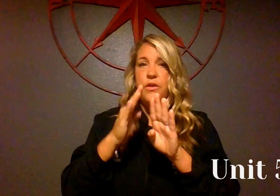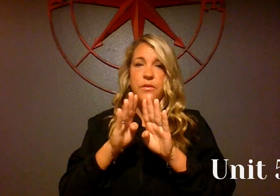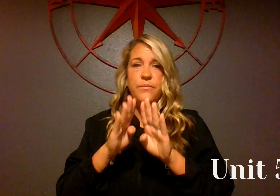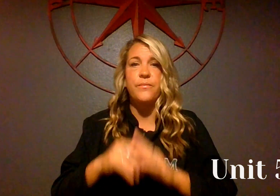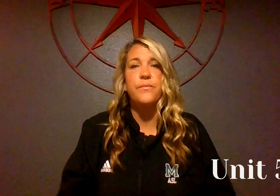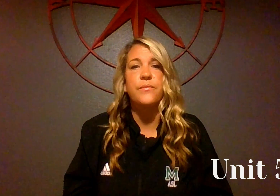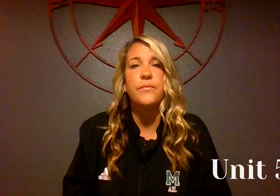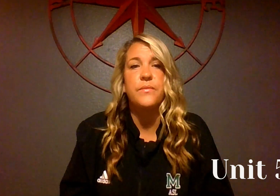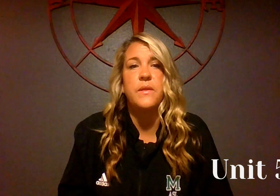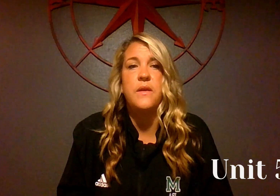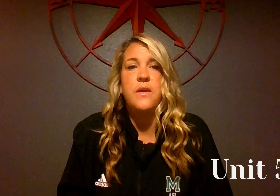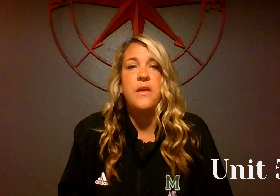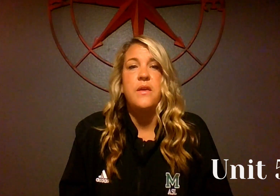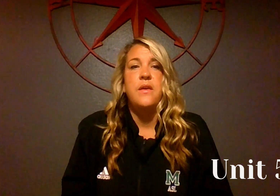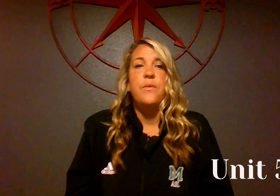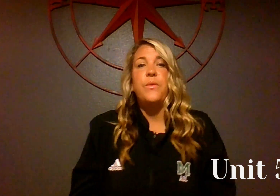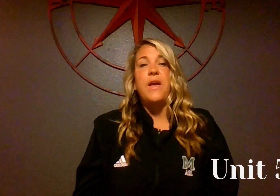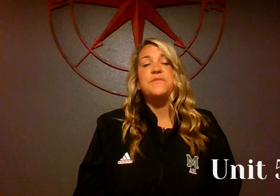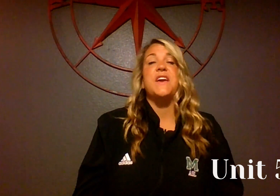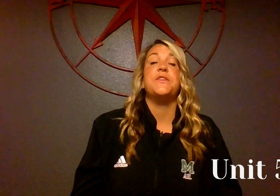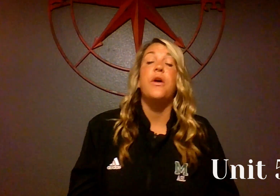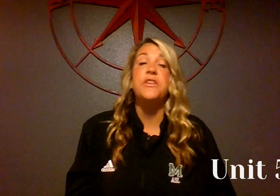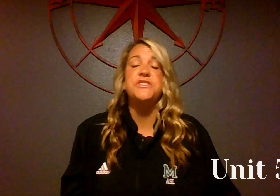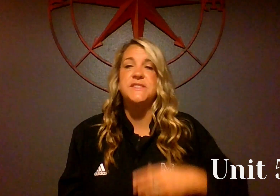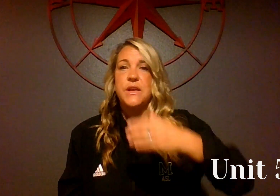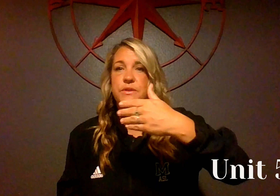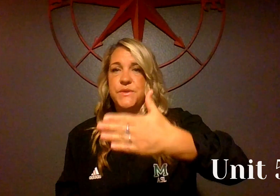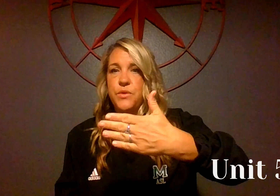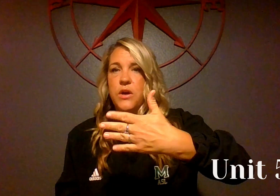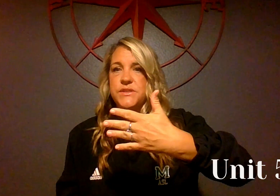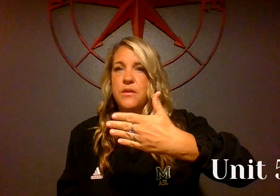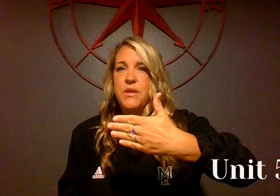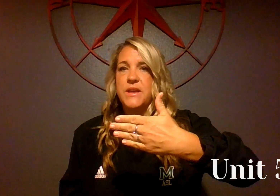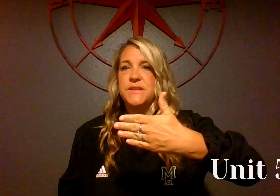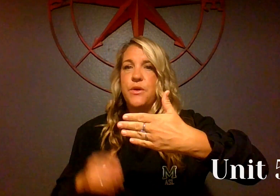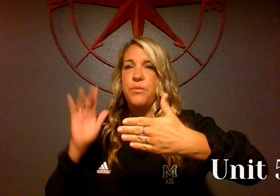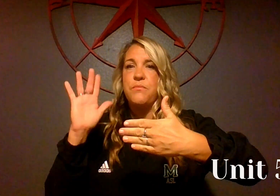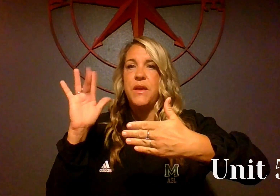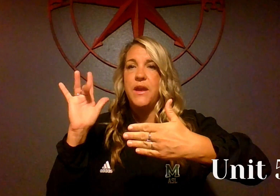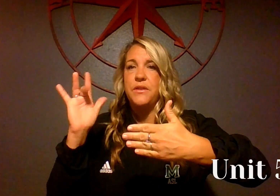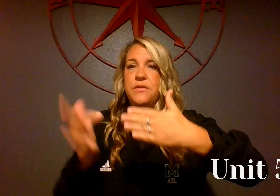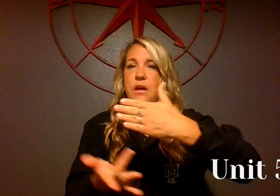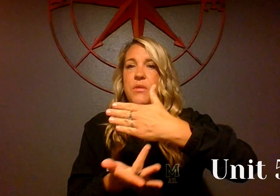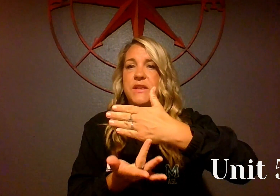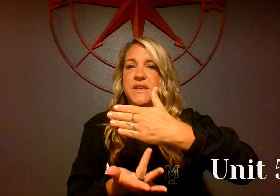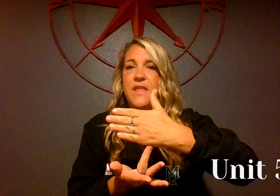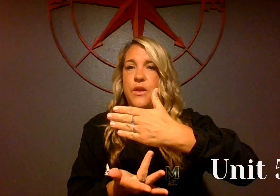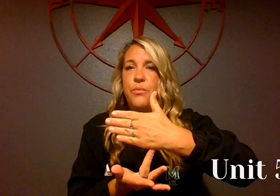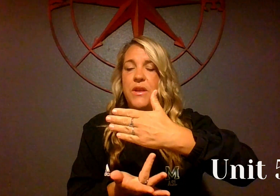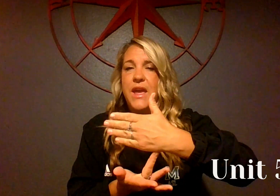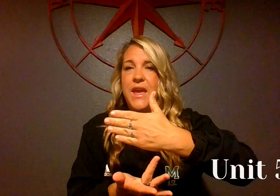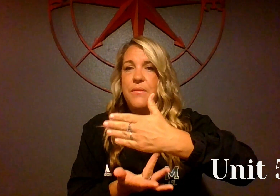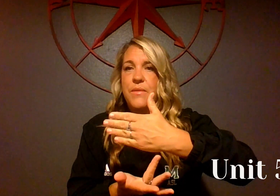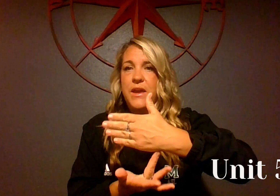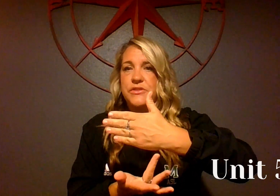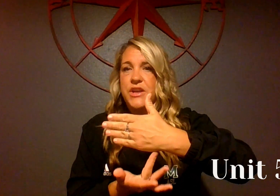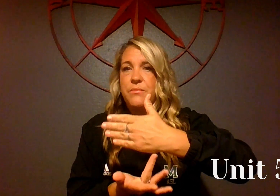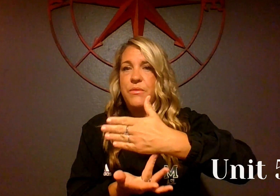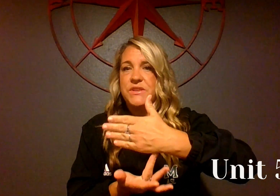locker. We have technology center, so non-dominant is an open B, dominant's in that open 8 hand shape, and we